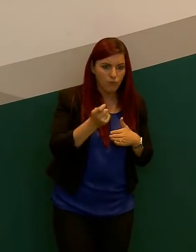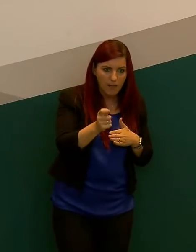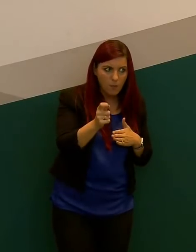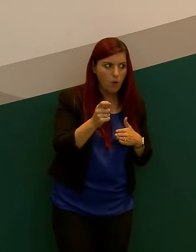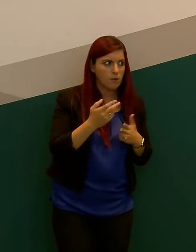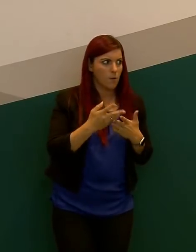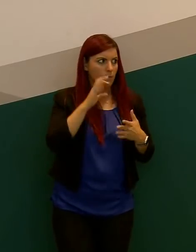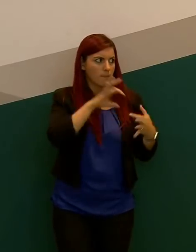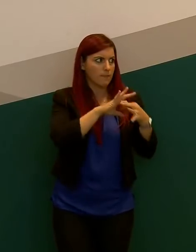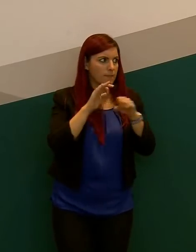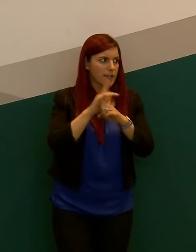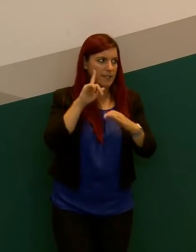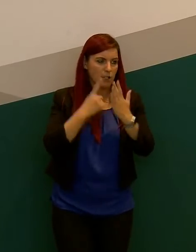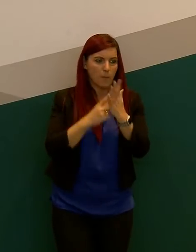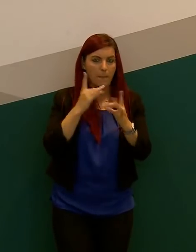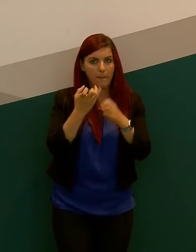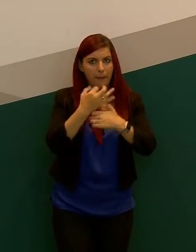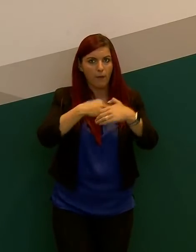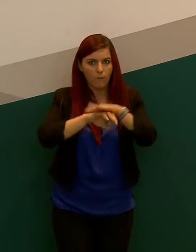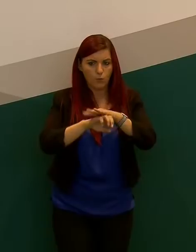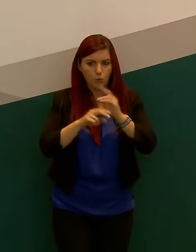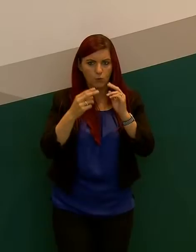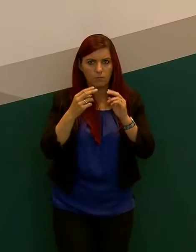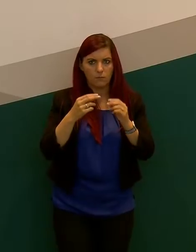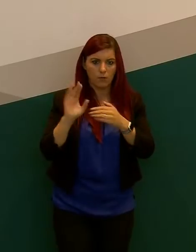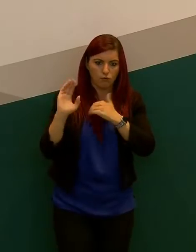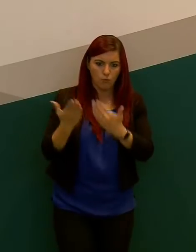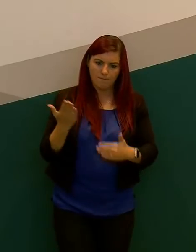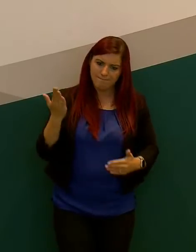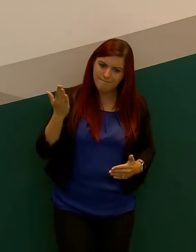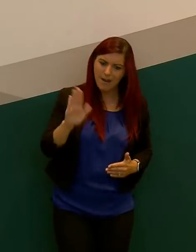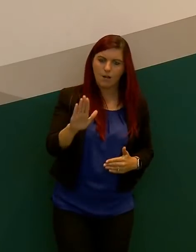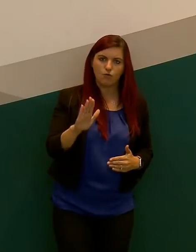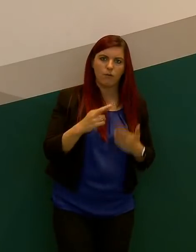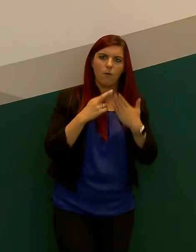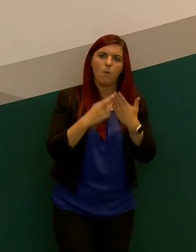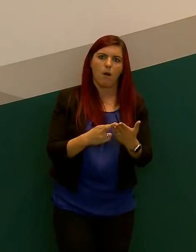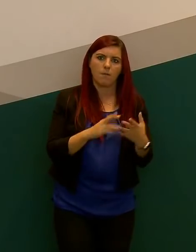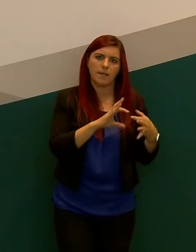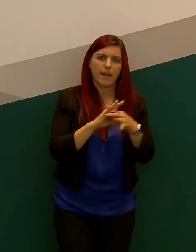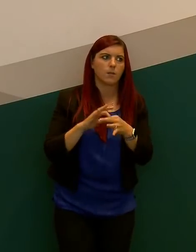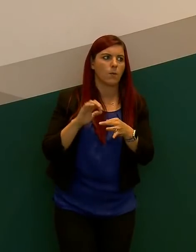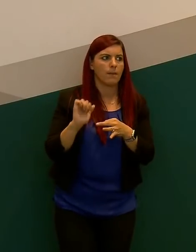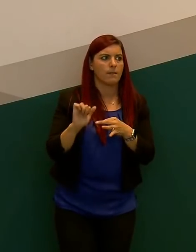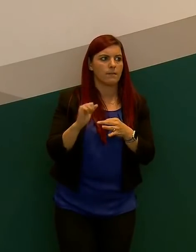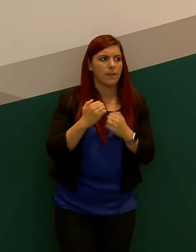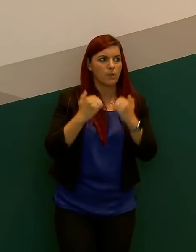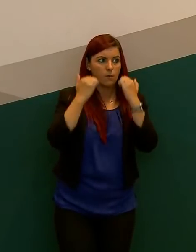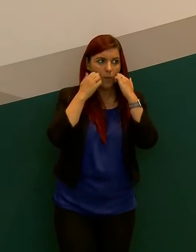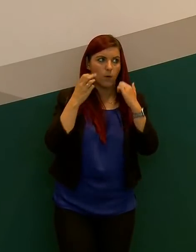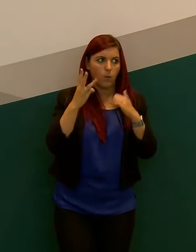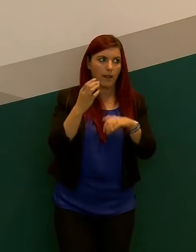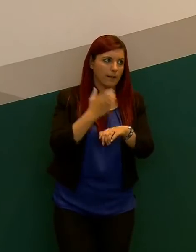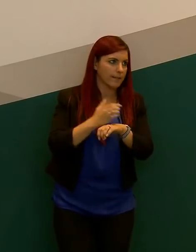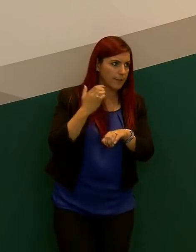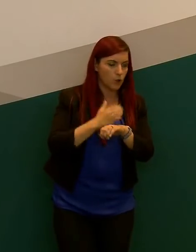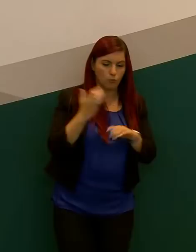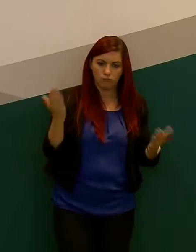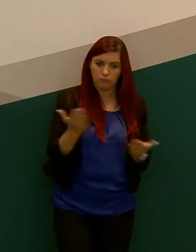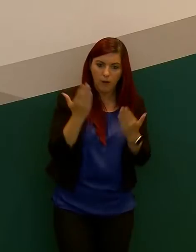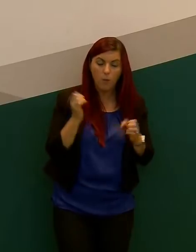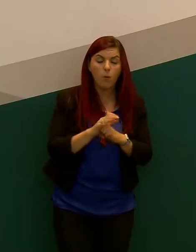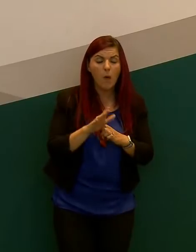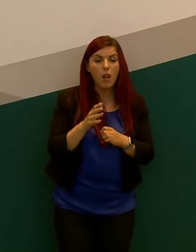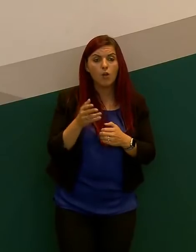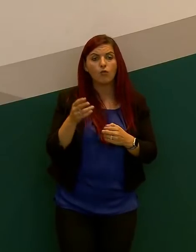made by the government to introduce mandatory requirements in relation to that particular sector. We'll keep the whole question under review, but our